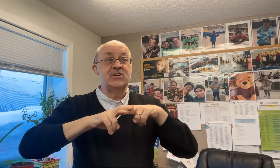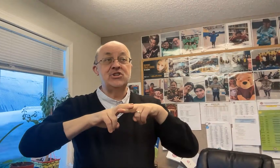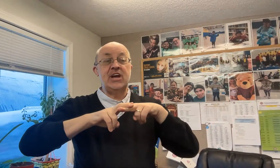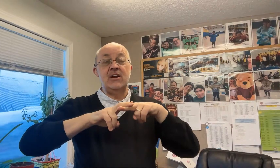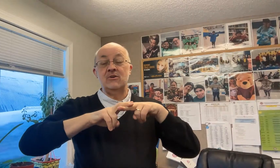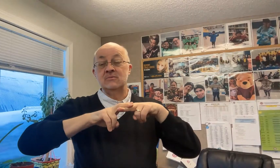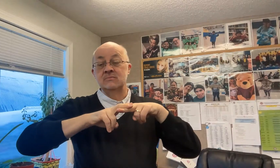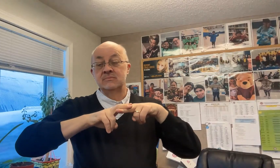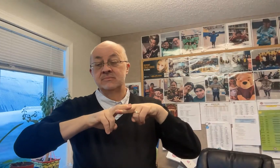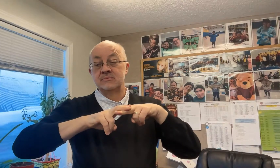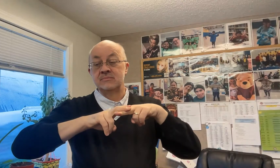chair,